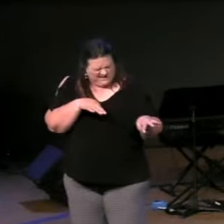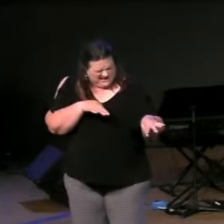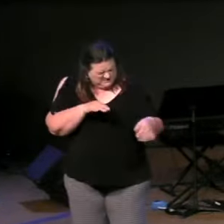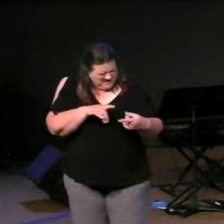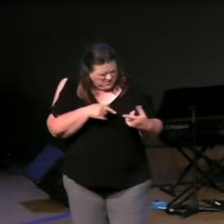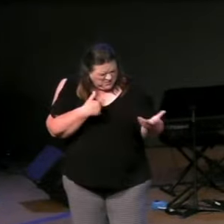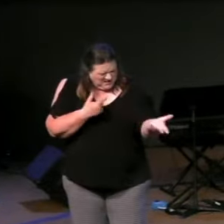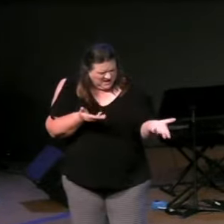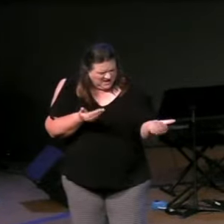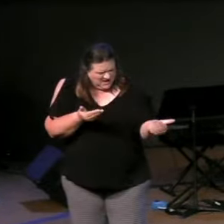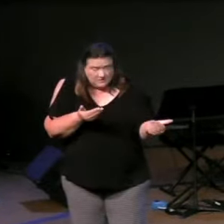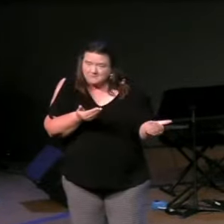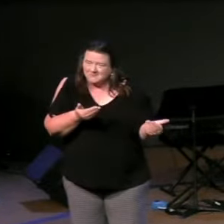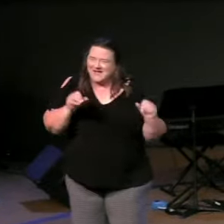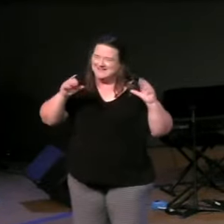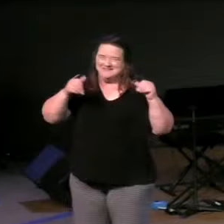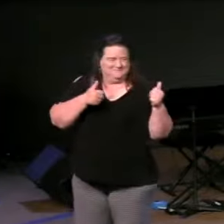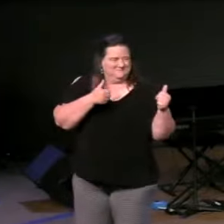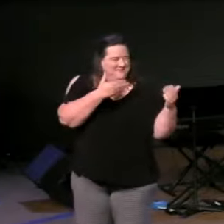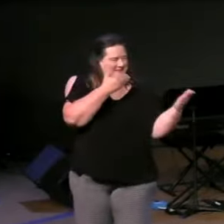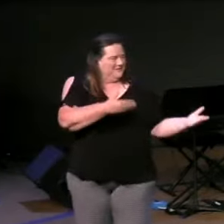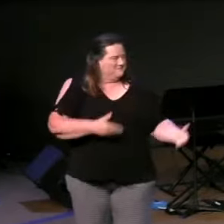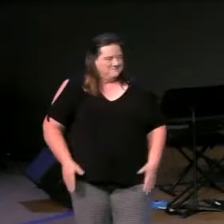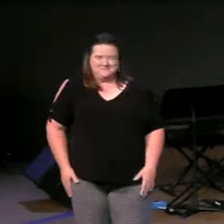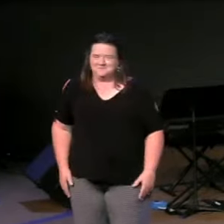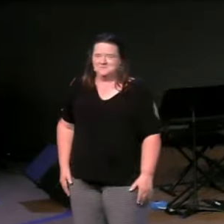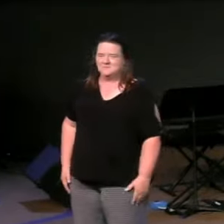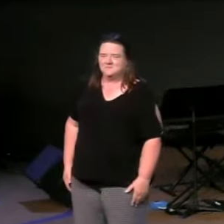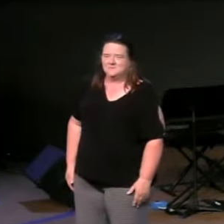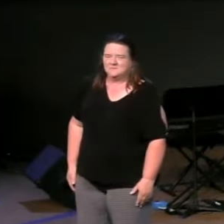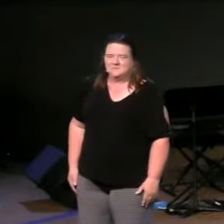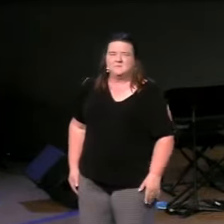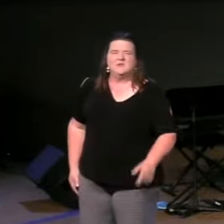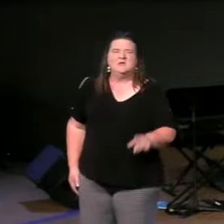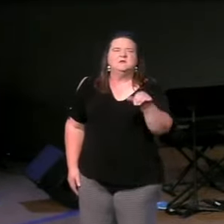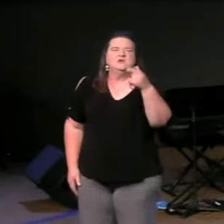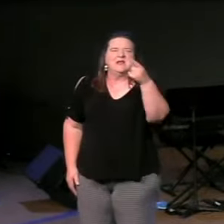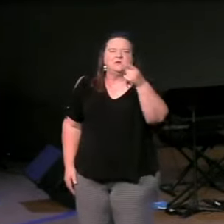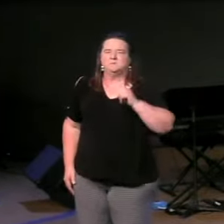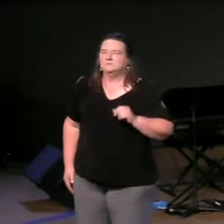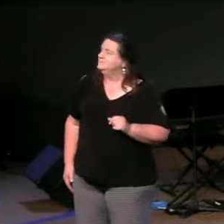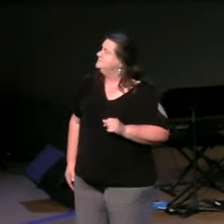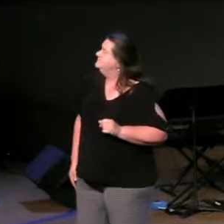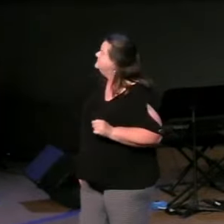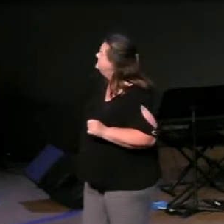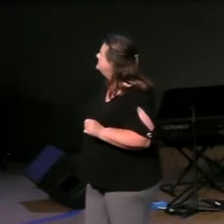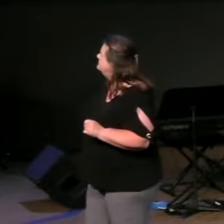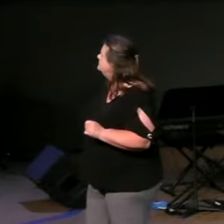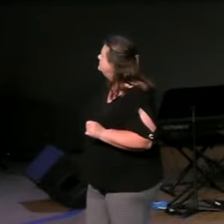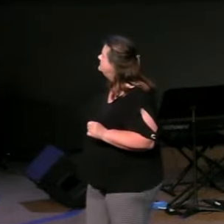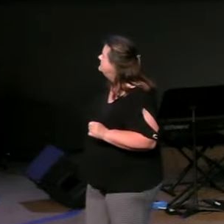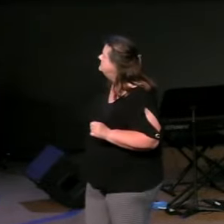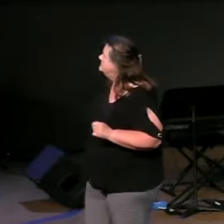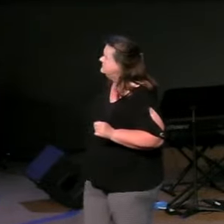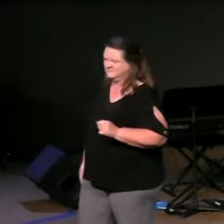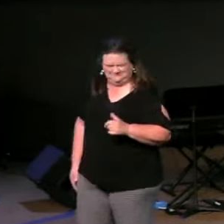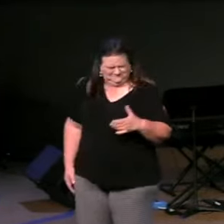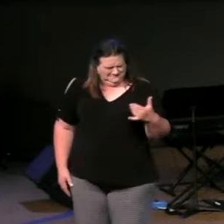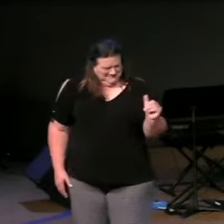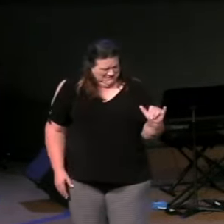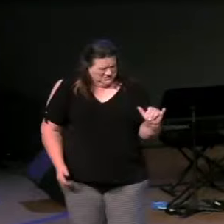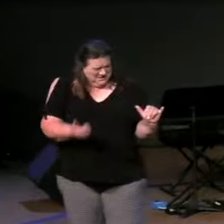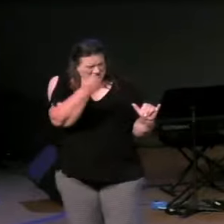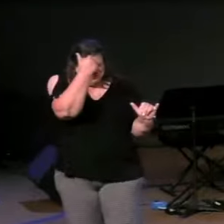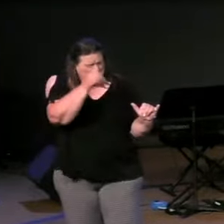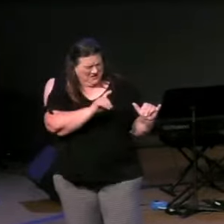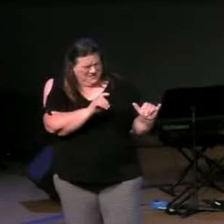us." Awesome. Thank you, bro. I think there's an actual next slide. Yeah. Too. Yeah, there we go. "Are you still so dull?" Jesus asked